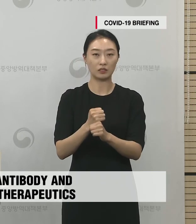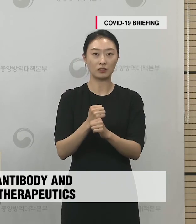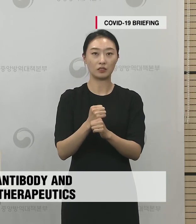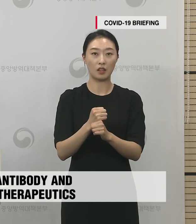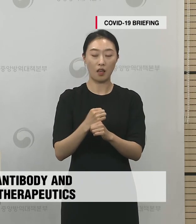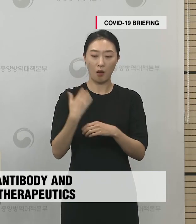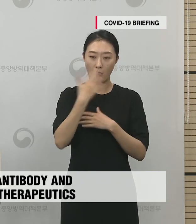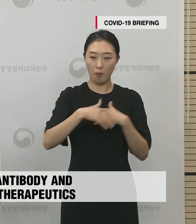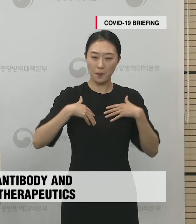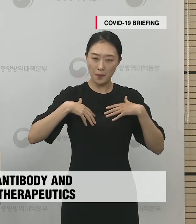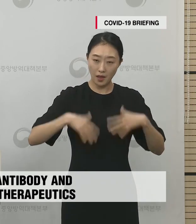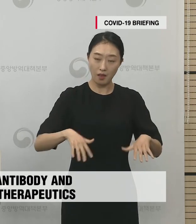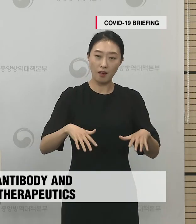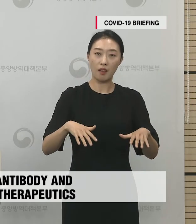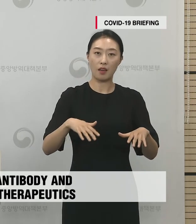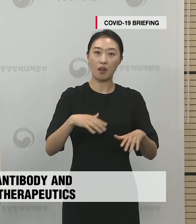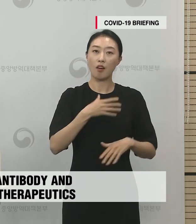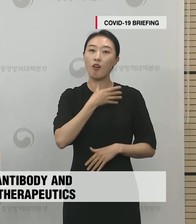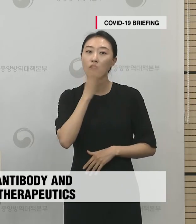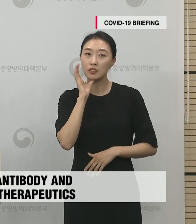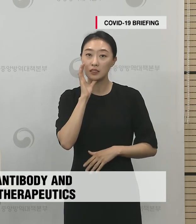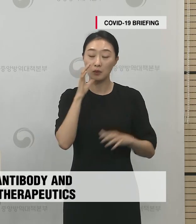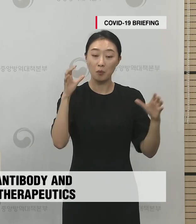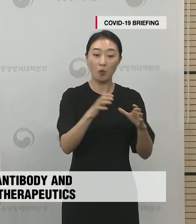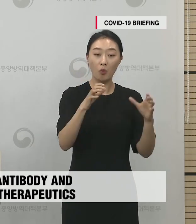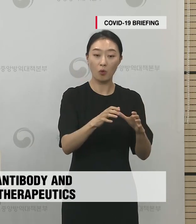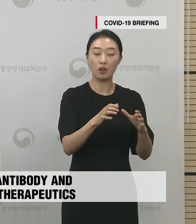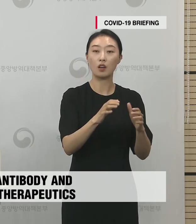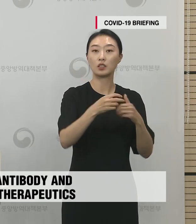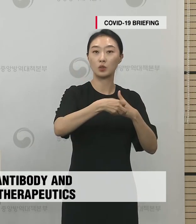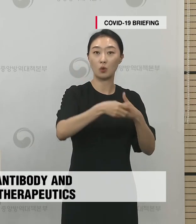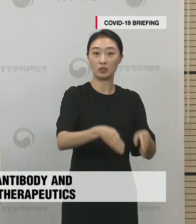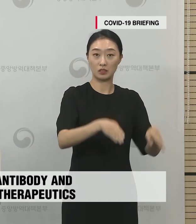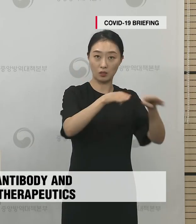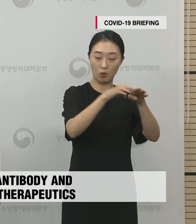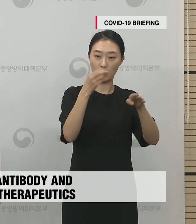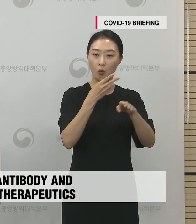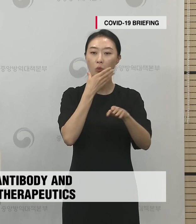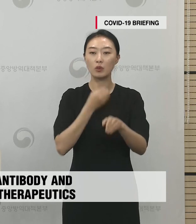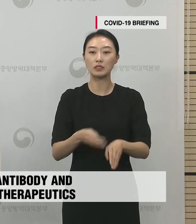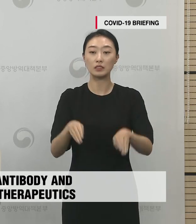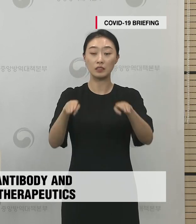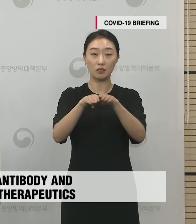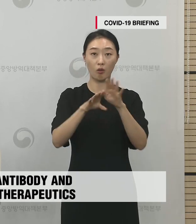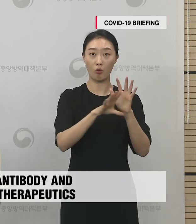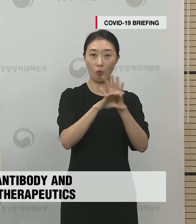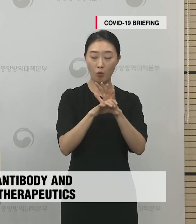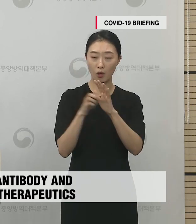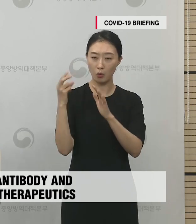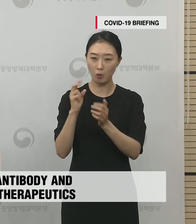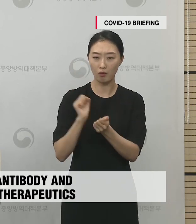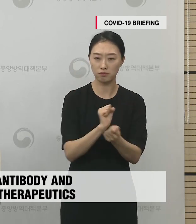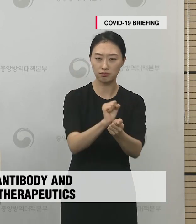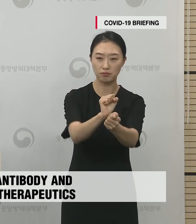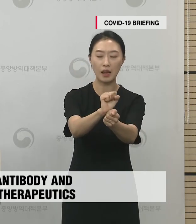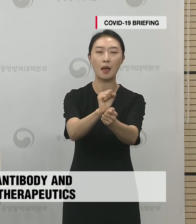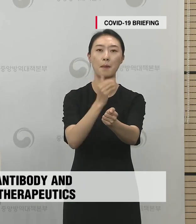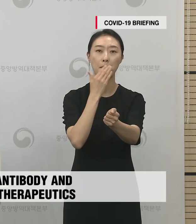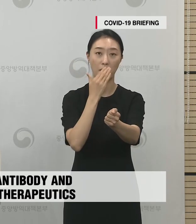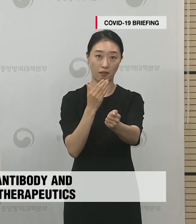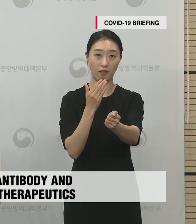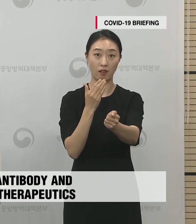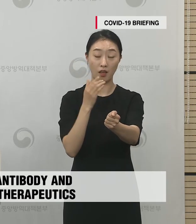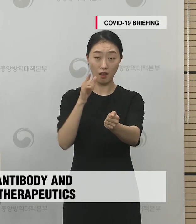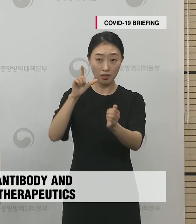are unknown. And if this trend continues, we believe that the virus could also lead to